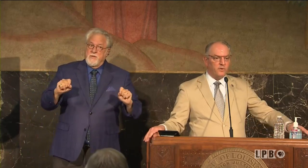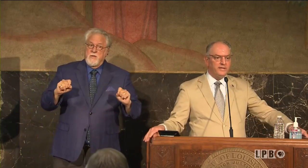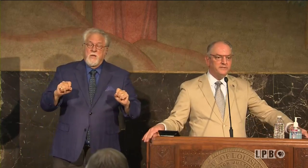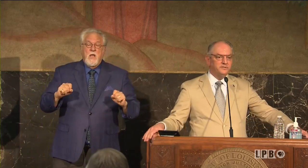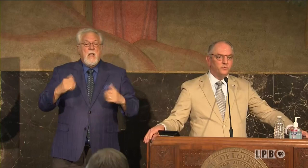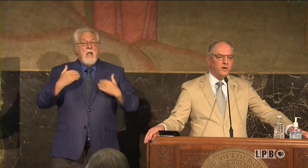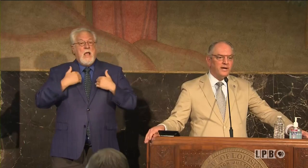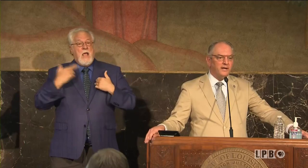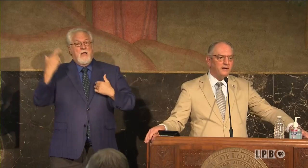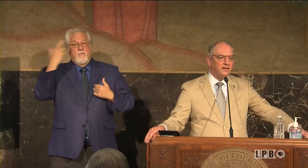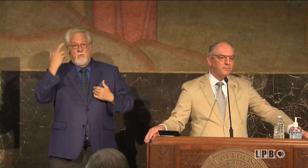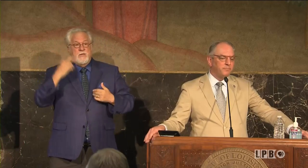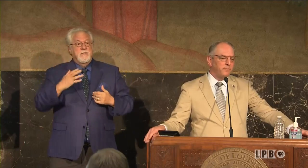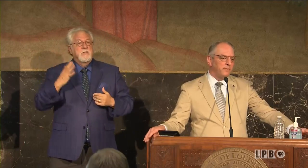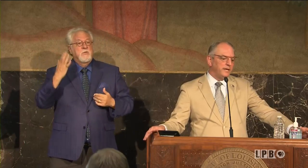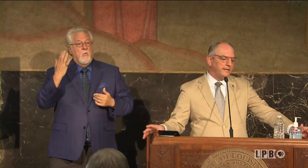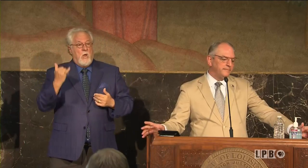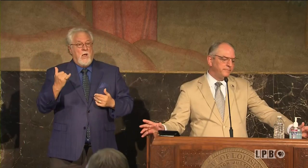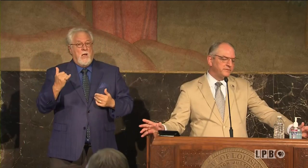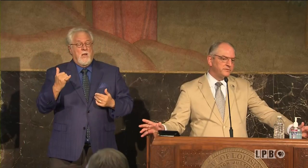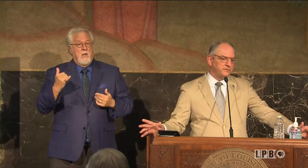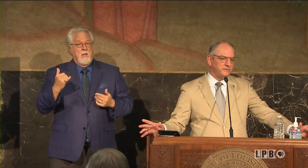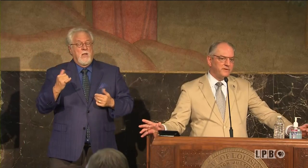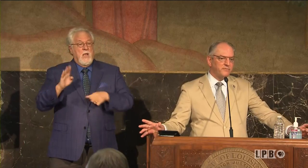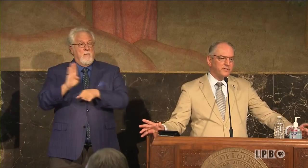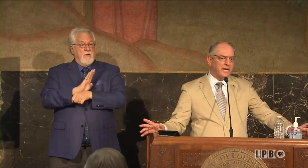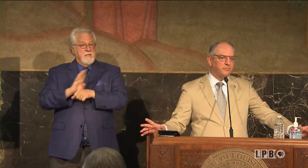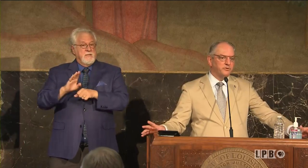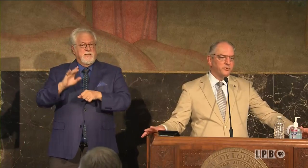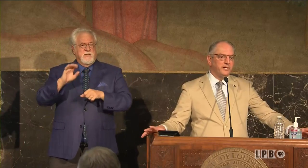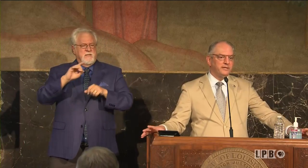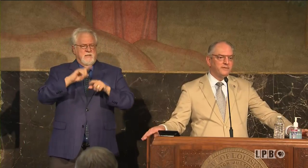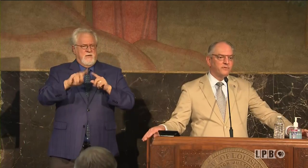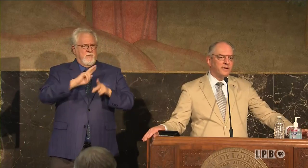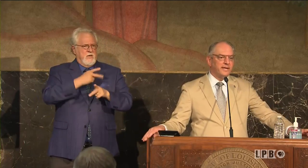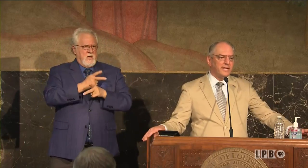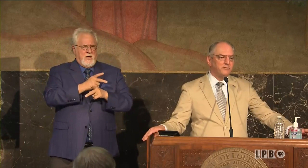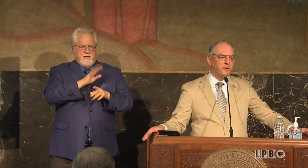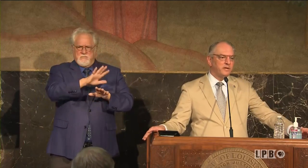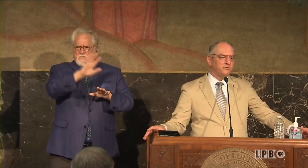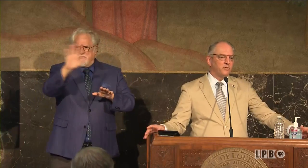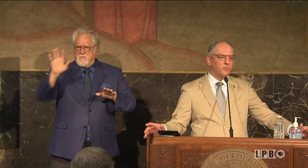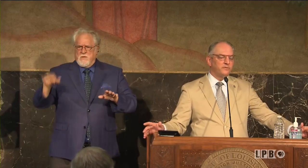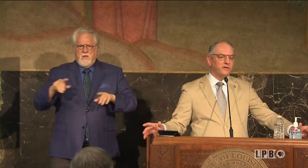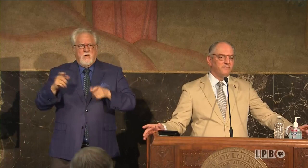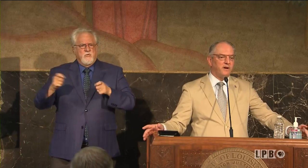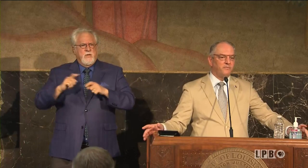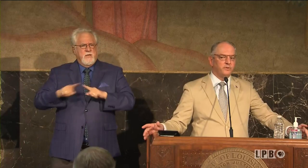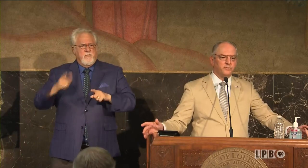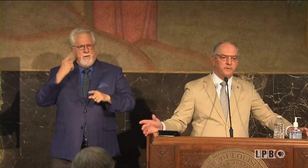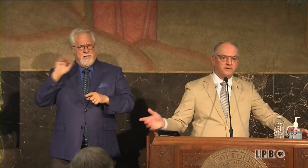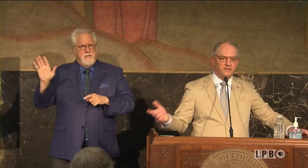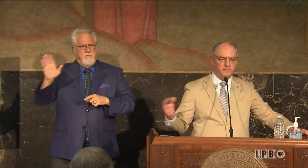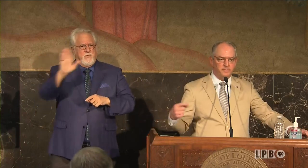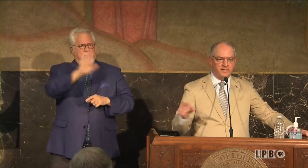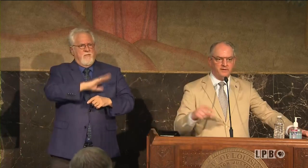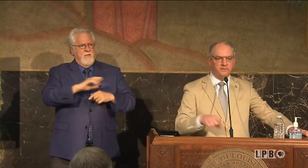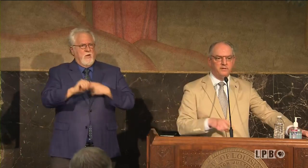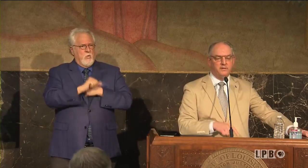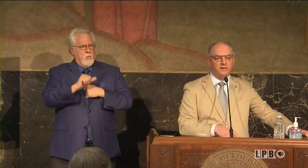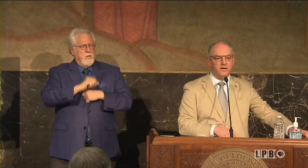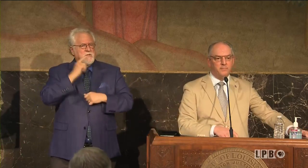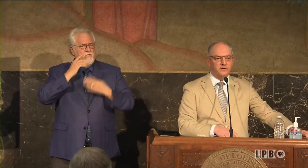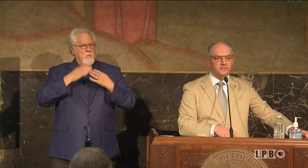are reasons why businesses of different types are treated differently, and that's because of the risk involved with respect to the public